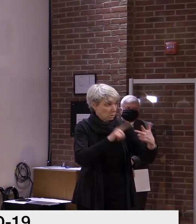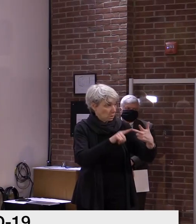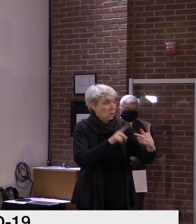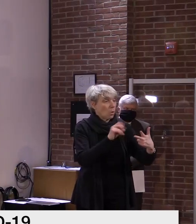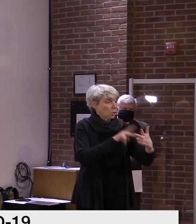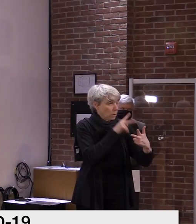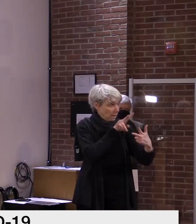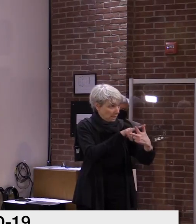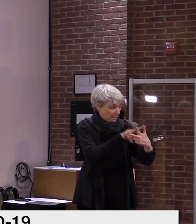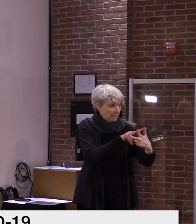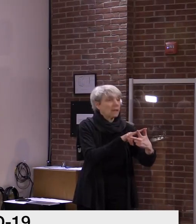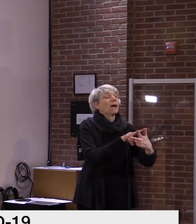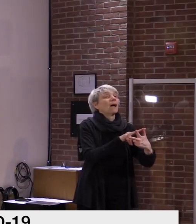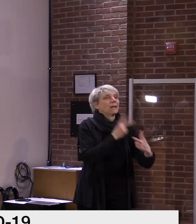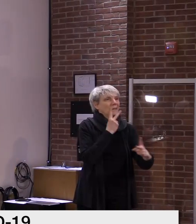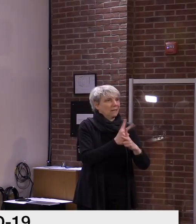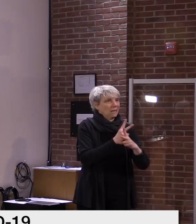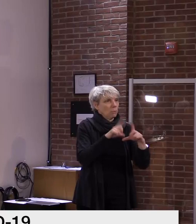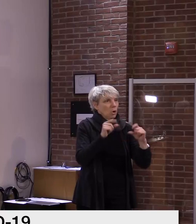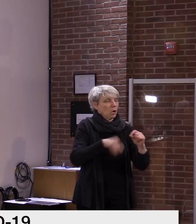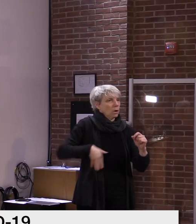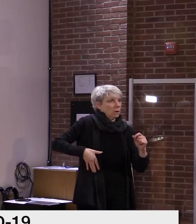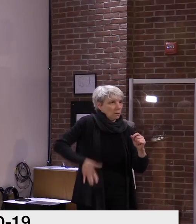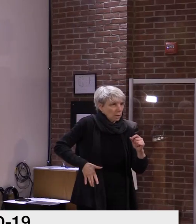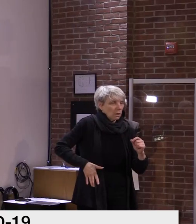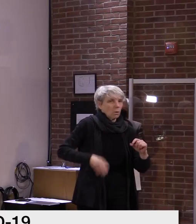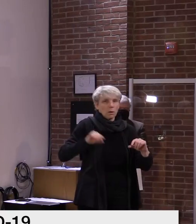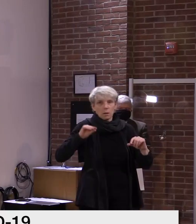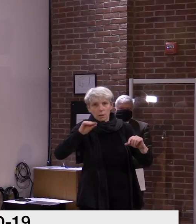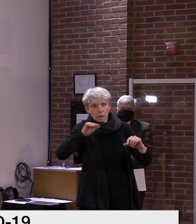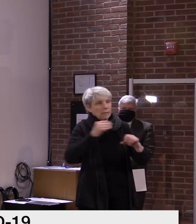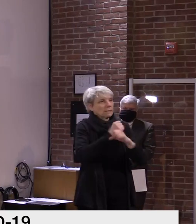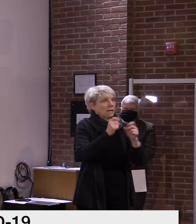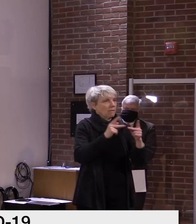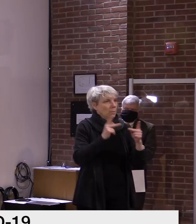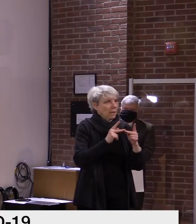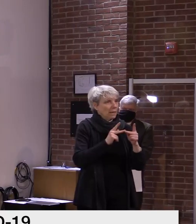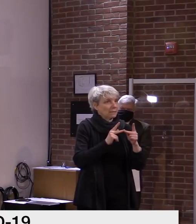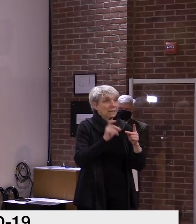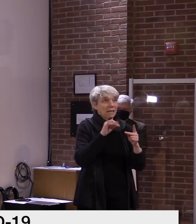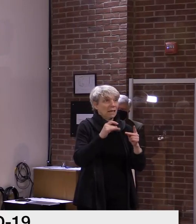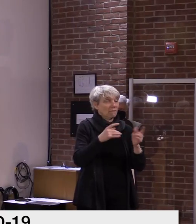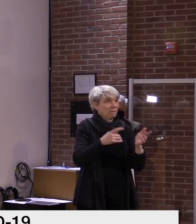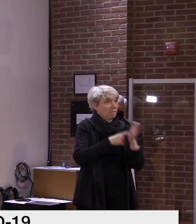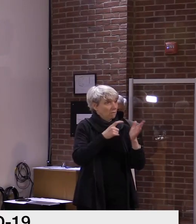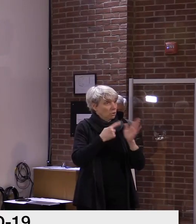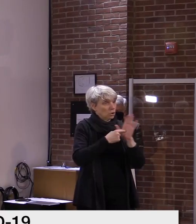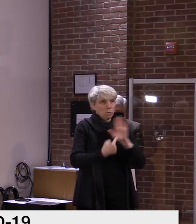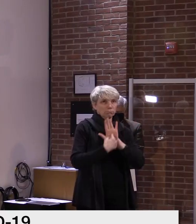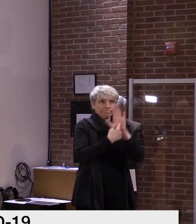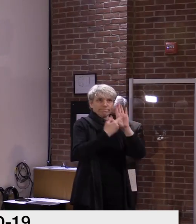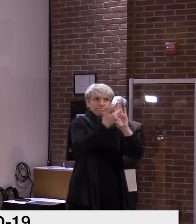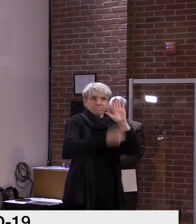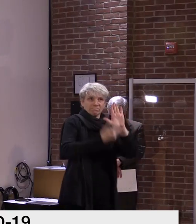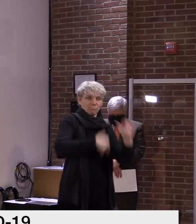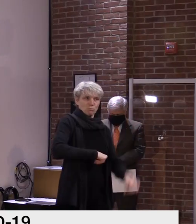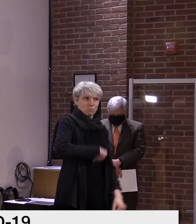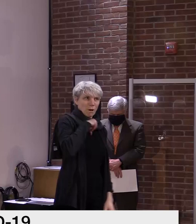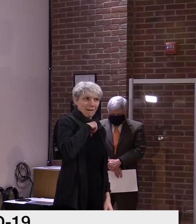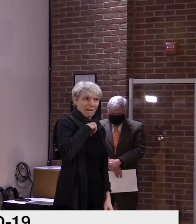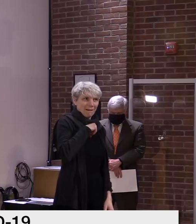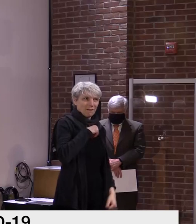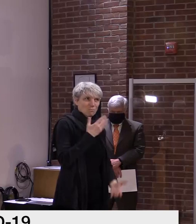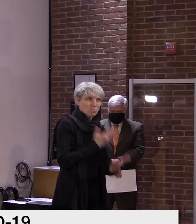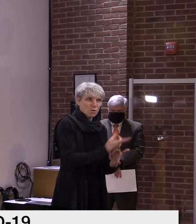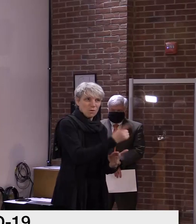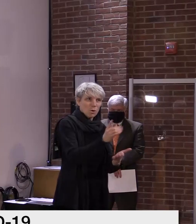place. And when needed, show it with pride. It represents the important role you played in helping to end the